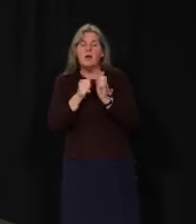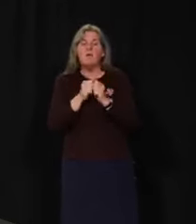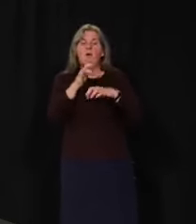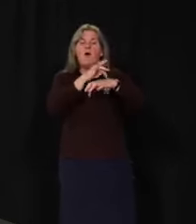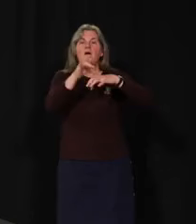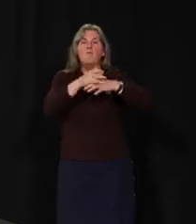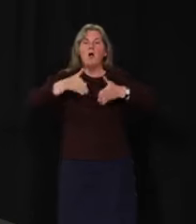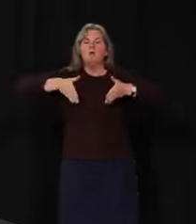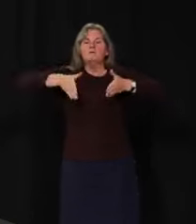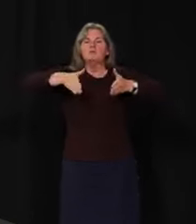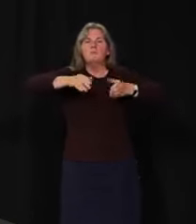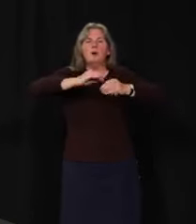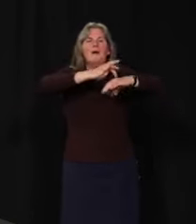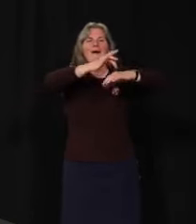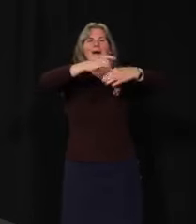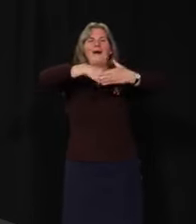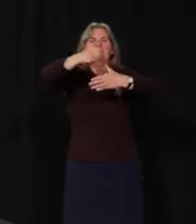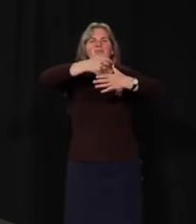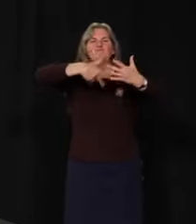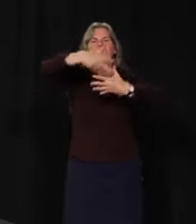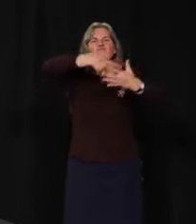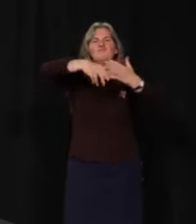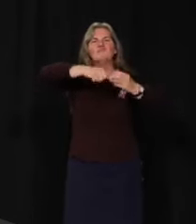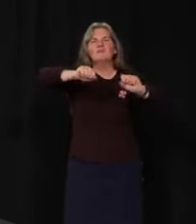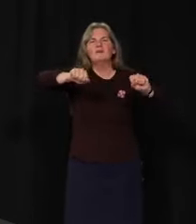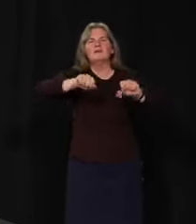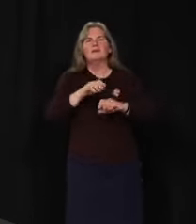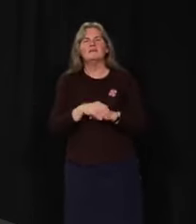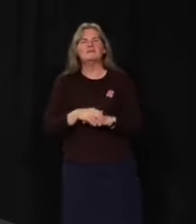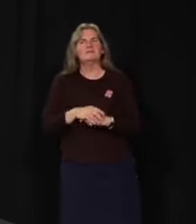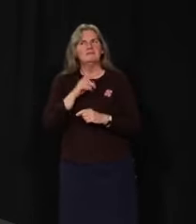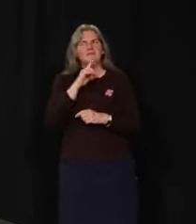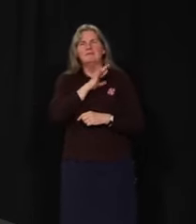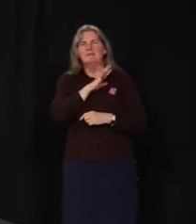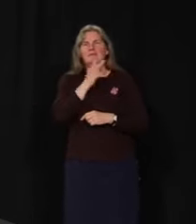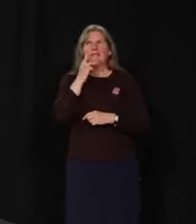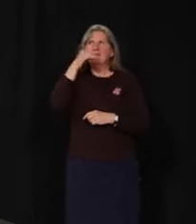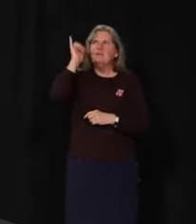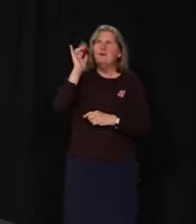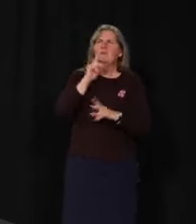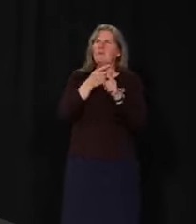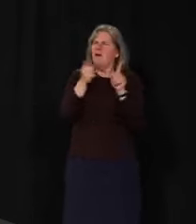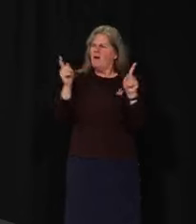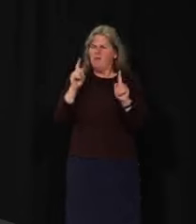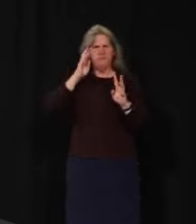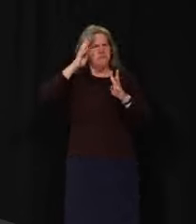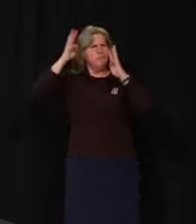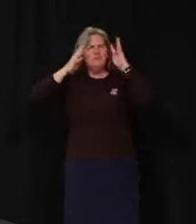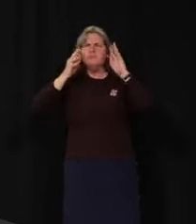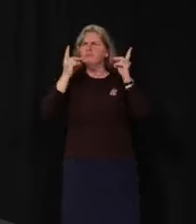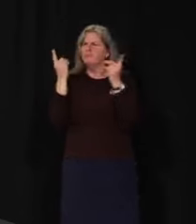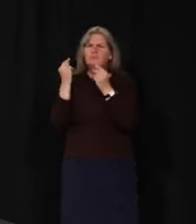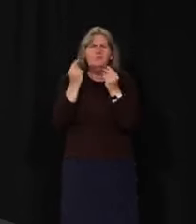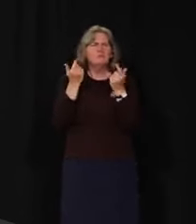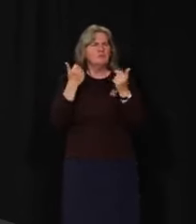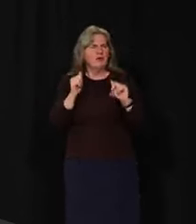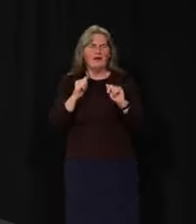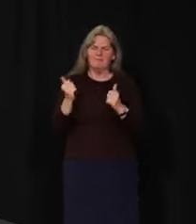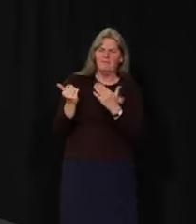has been great to see restaurants adapting to our new reality and finding creative ways of providing Yukoners with